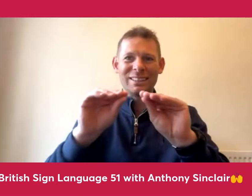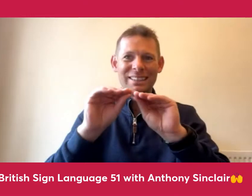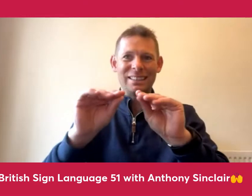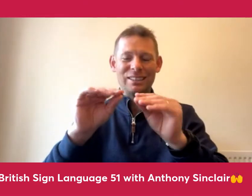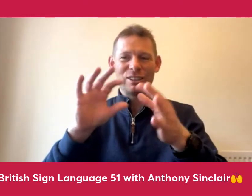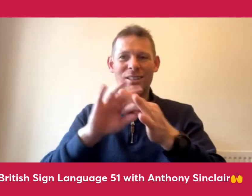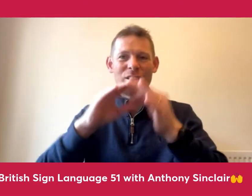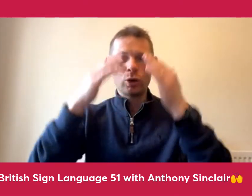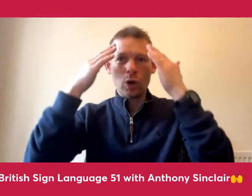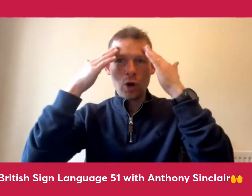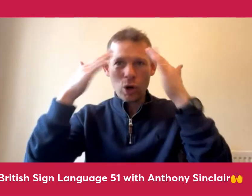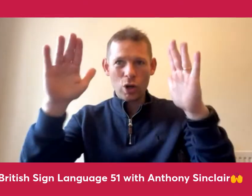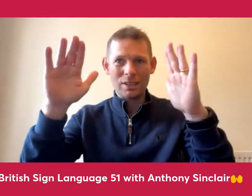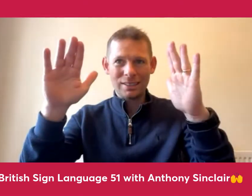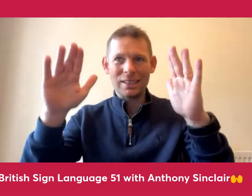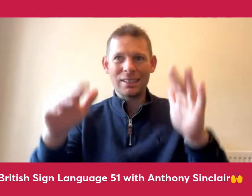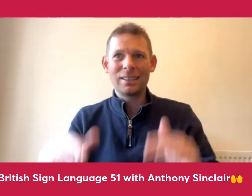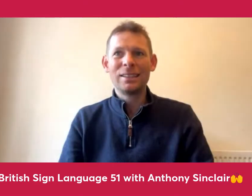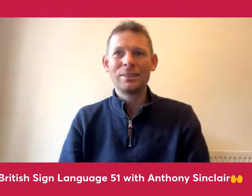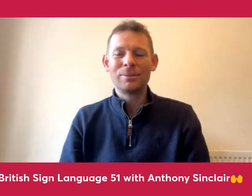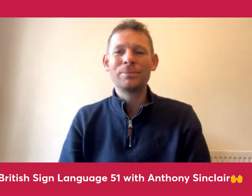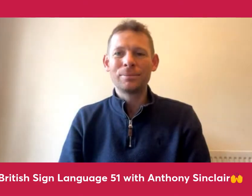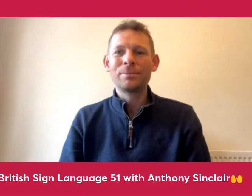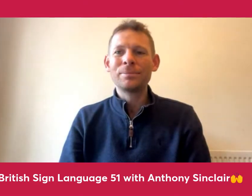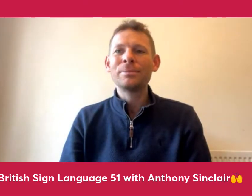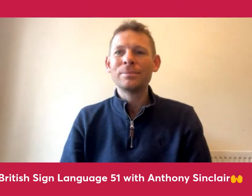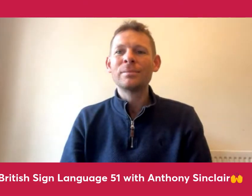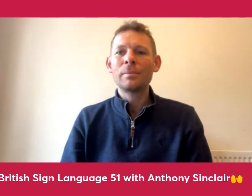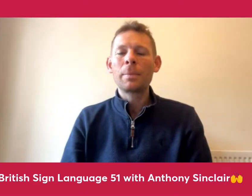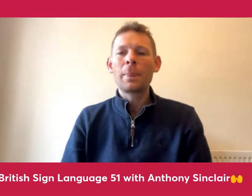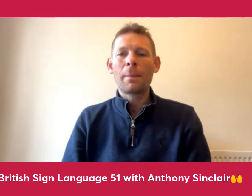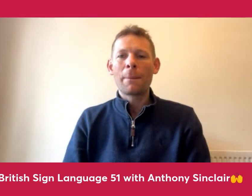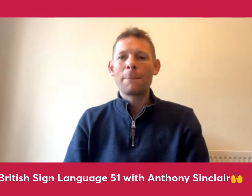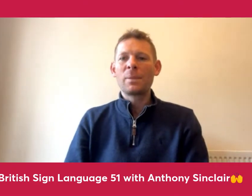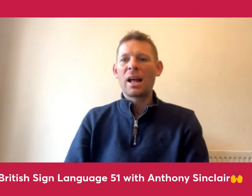Okay, so let's go back to our holiday signs.